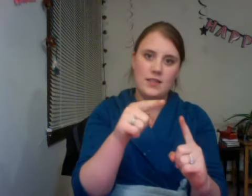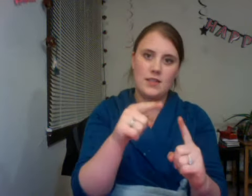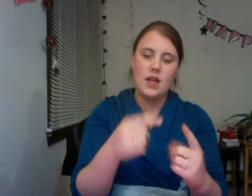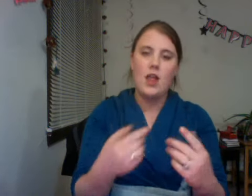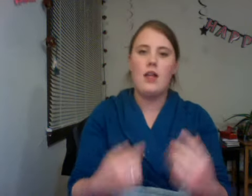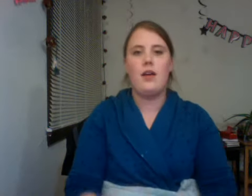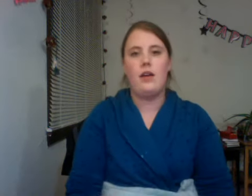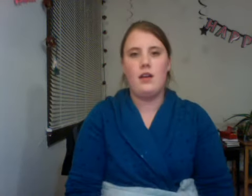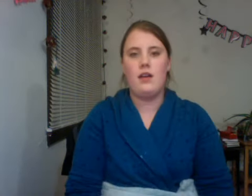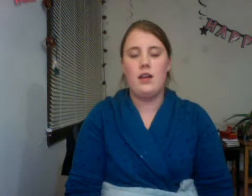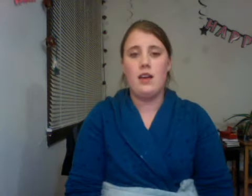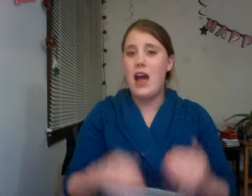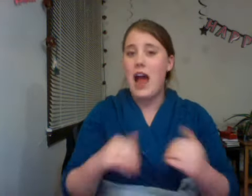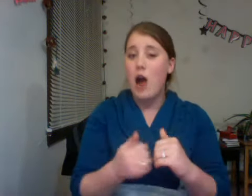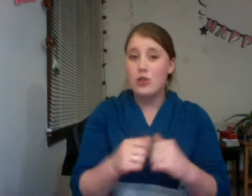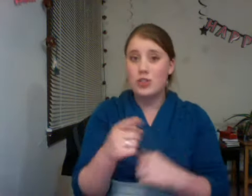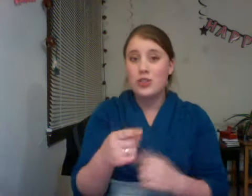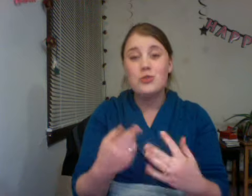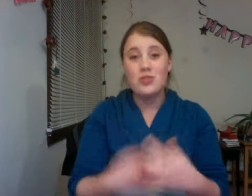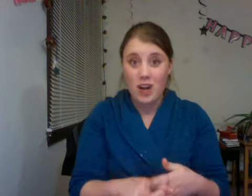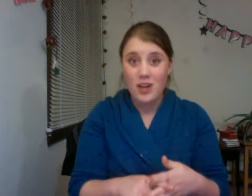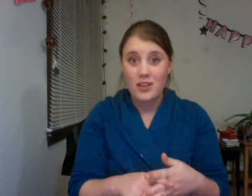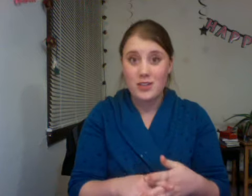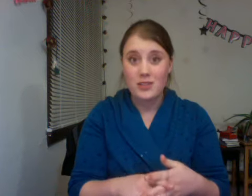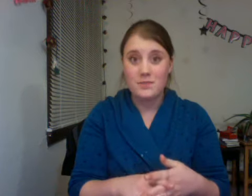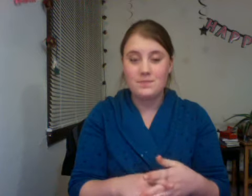Why don't you say, listen, let me tell you a story.